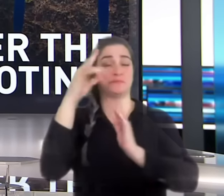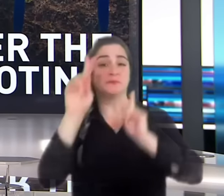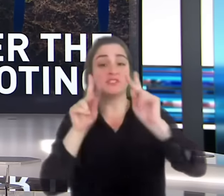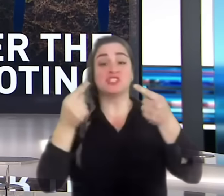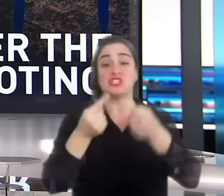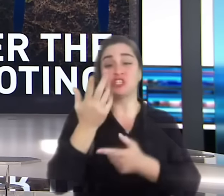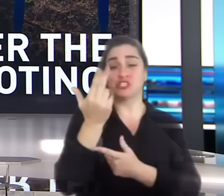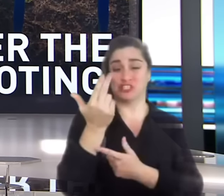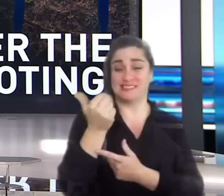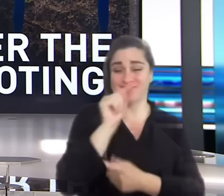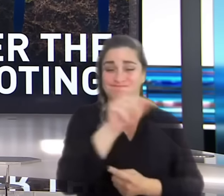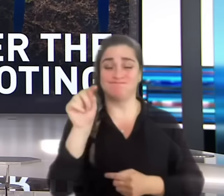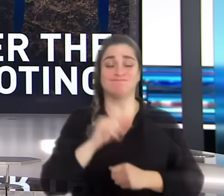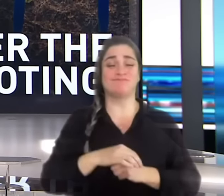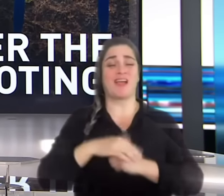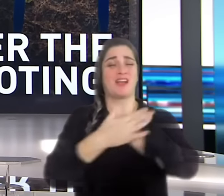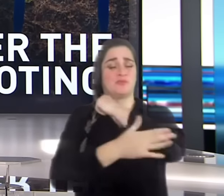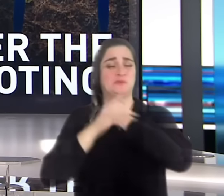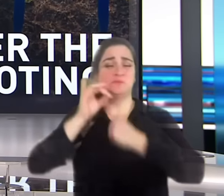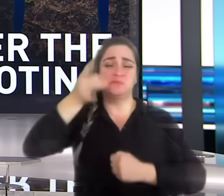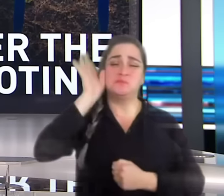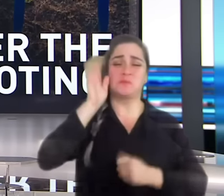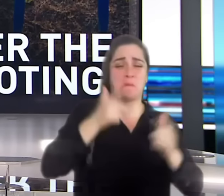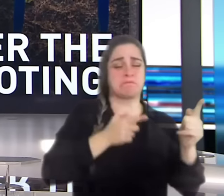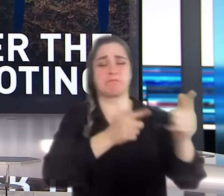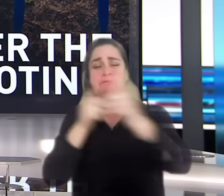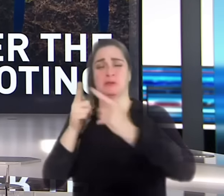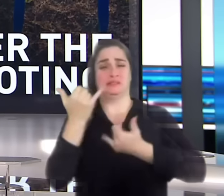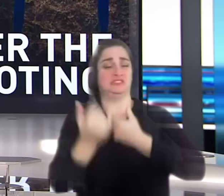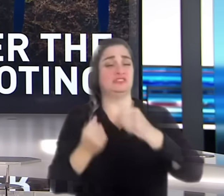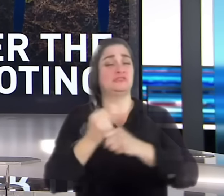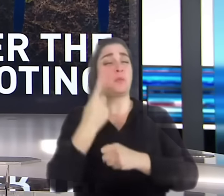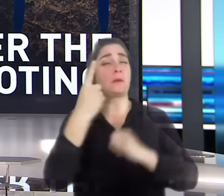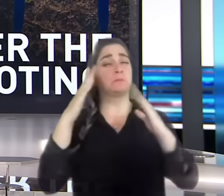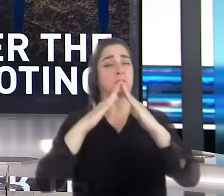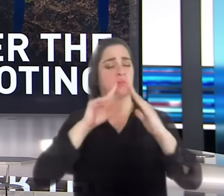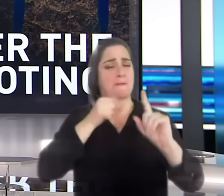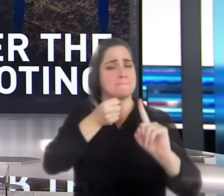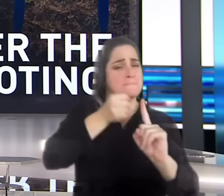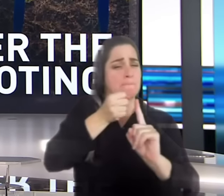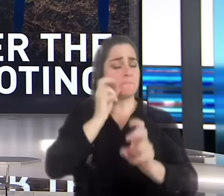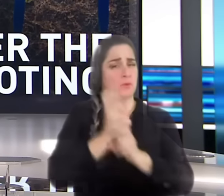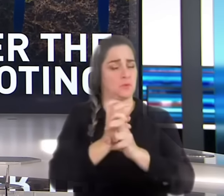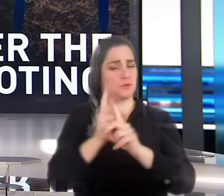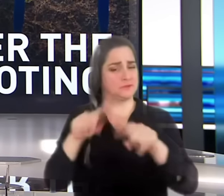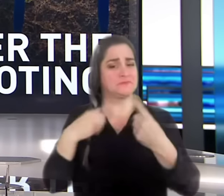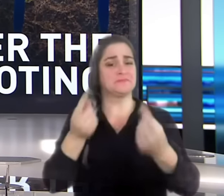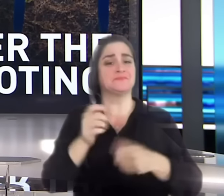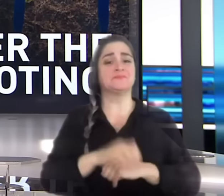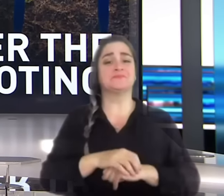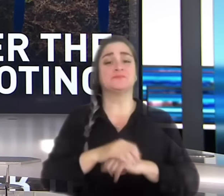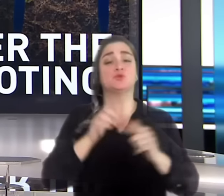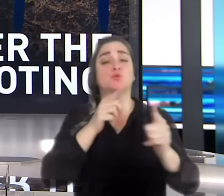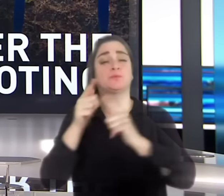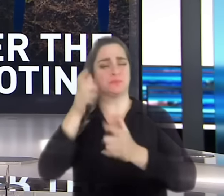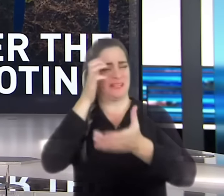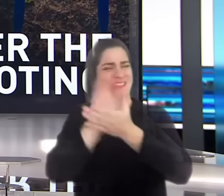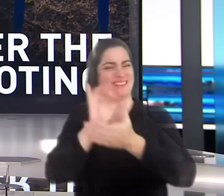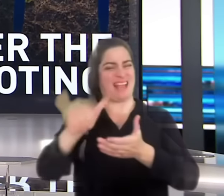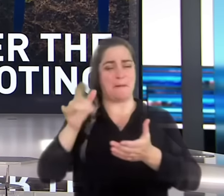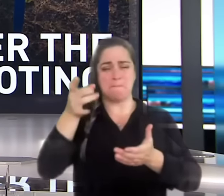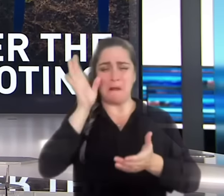others. It was the country's deadliest mass shooting this year, and one community was hit especially hard. The shooting is